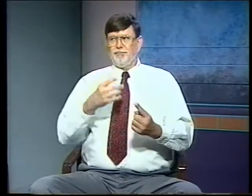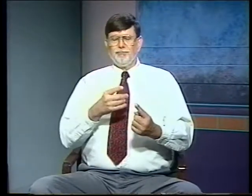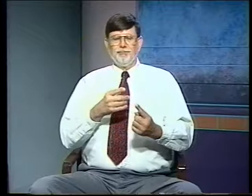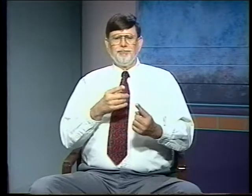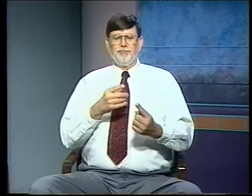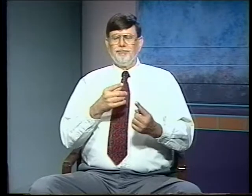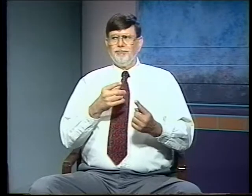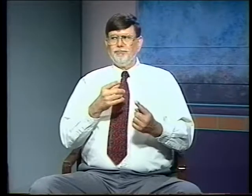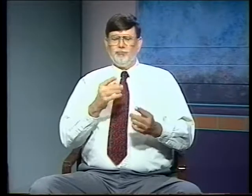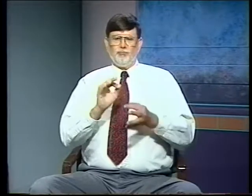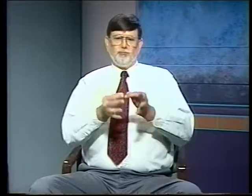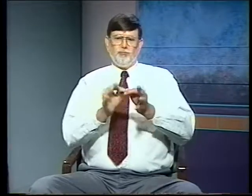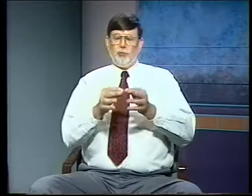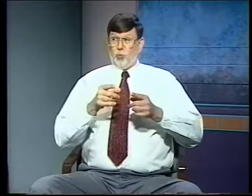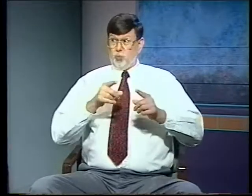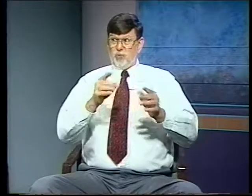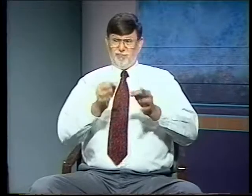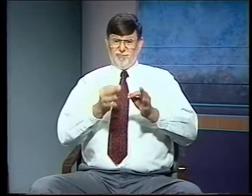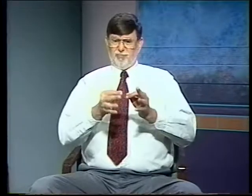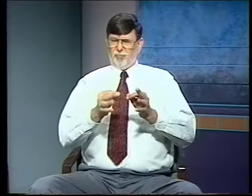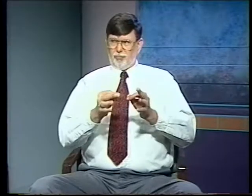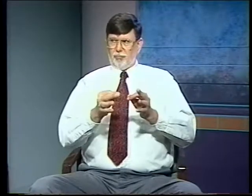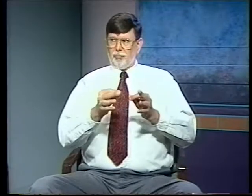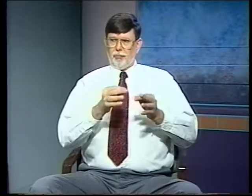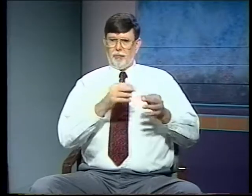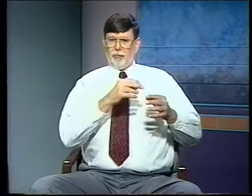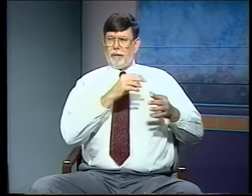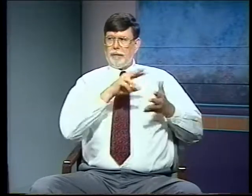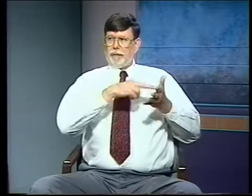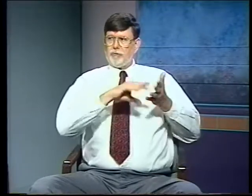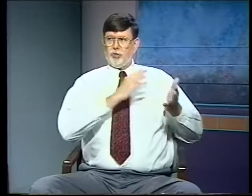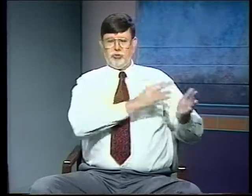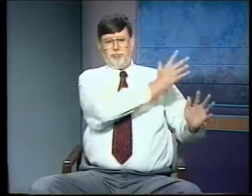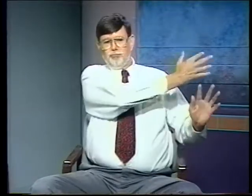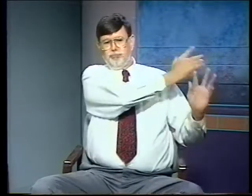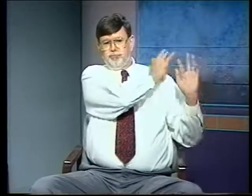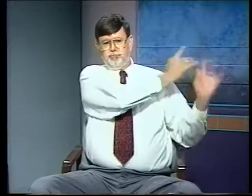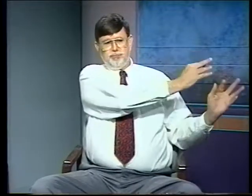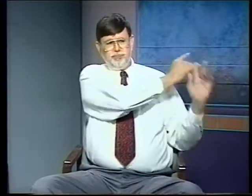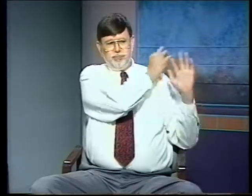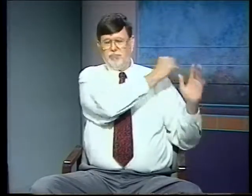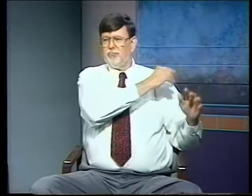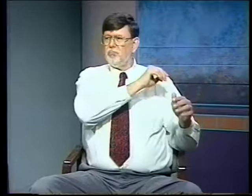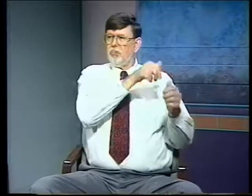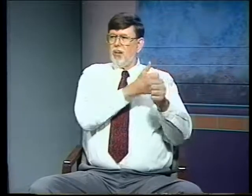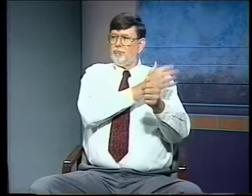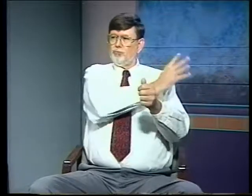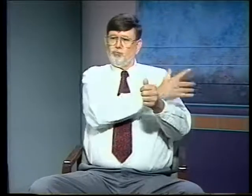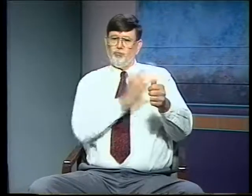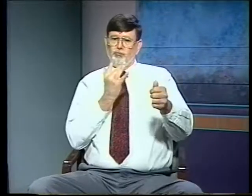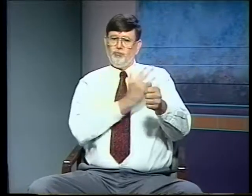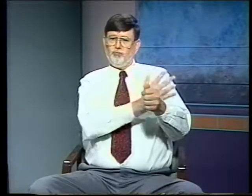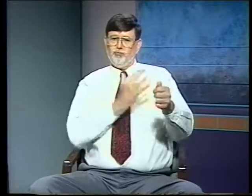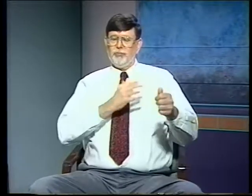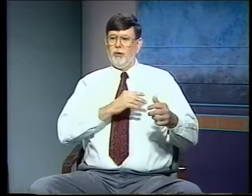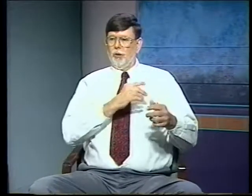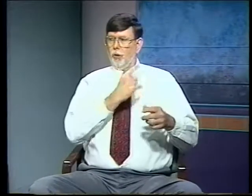Anglo, non-Indian. And while they were interpreting, the dancers went by behind his